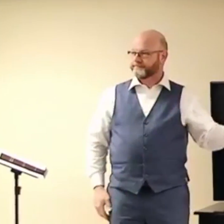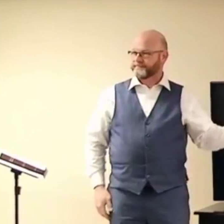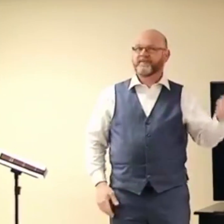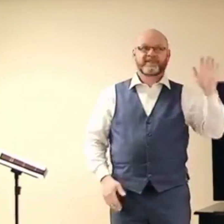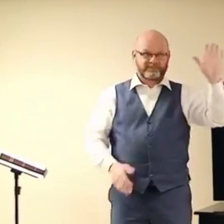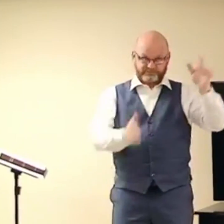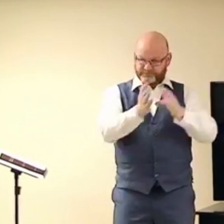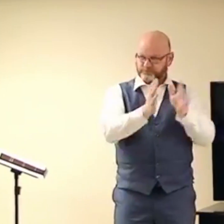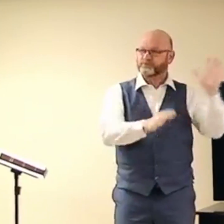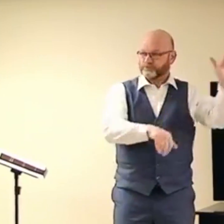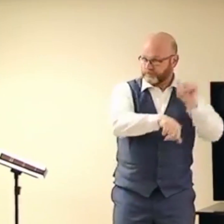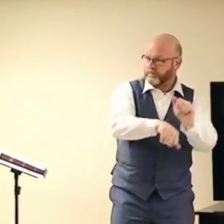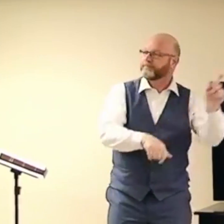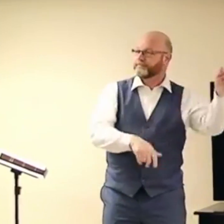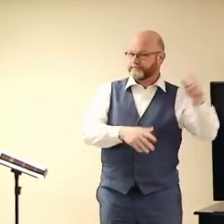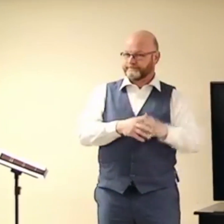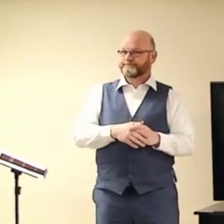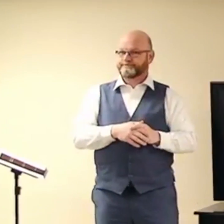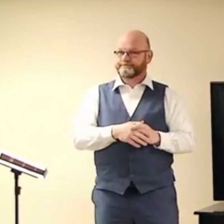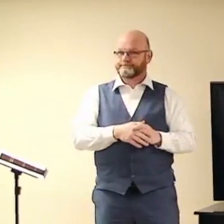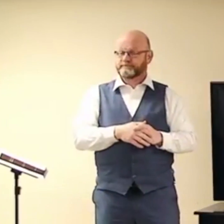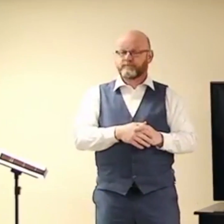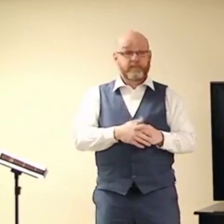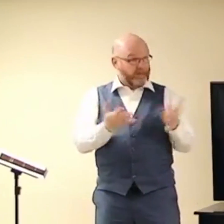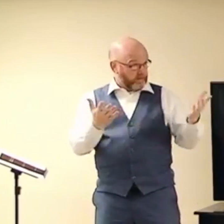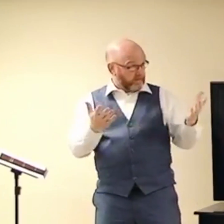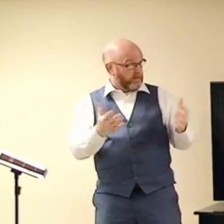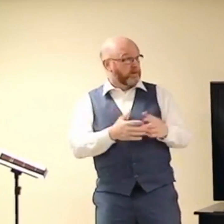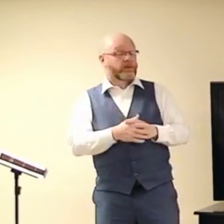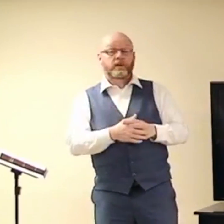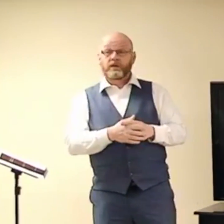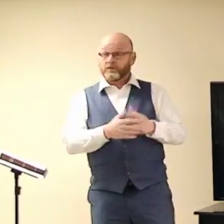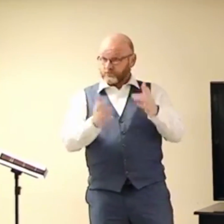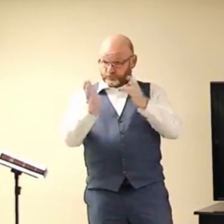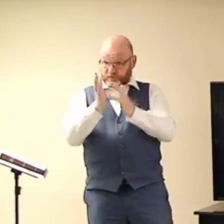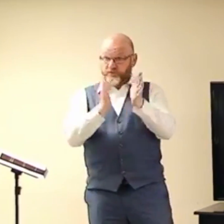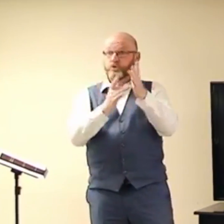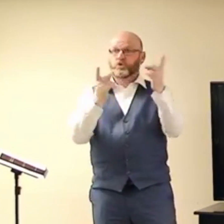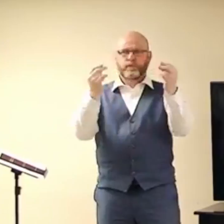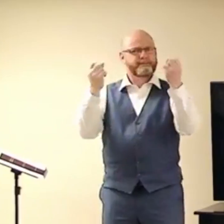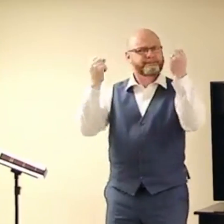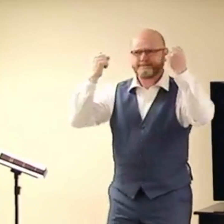Christ's one and only task was to die on the cross for the sins of the world.